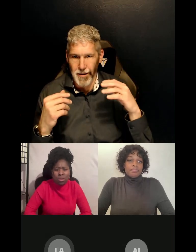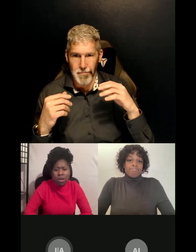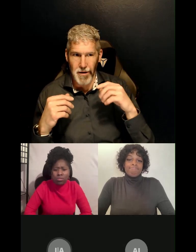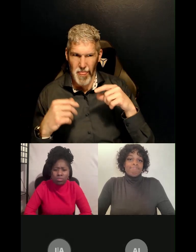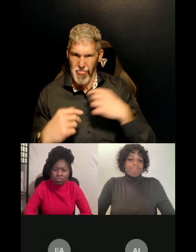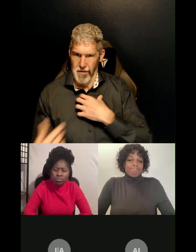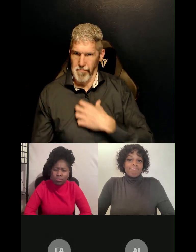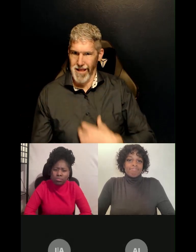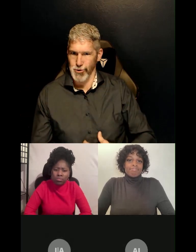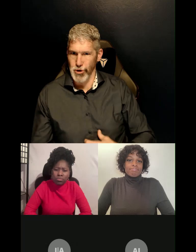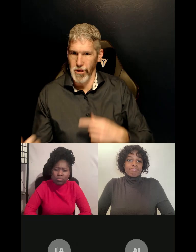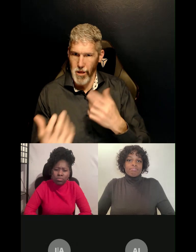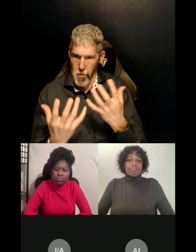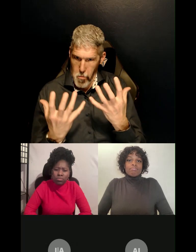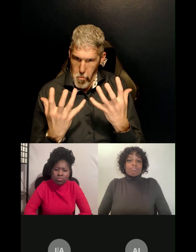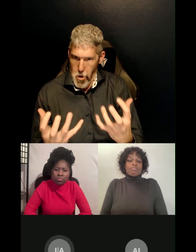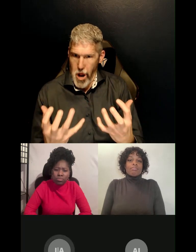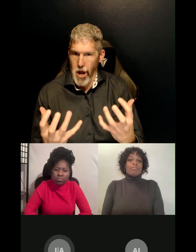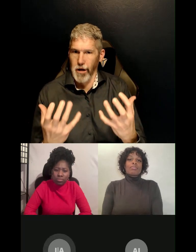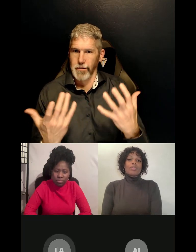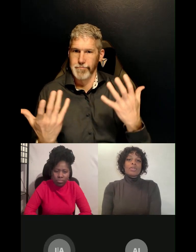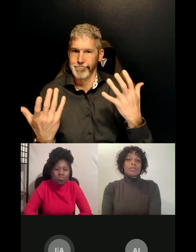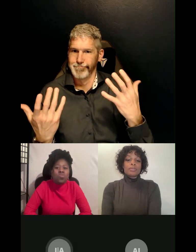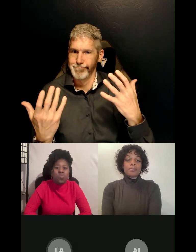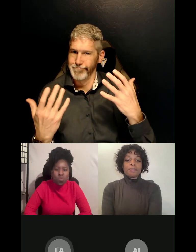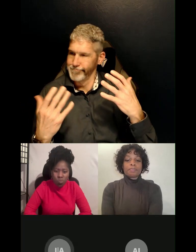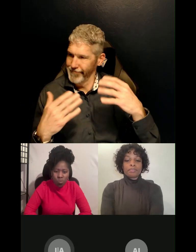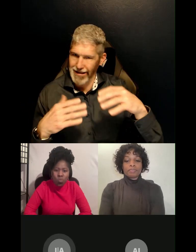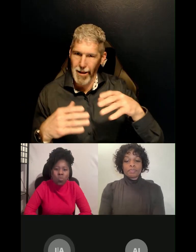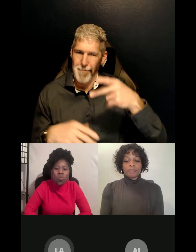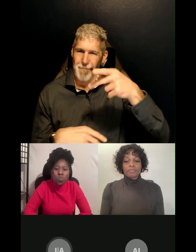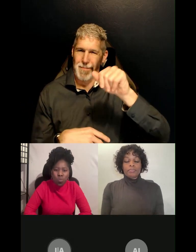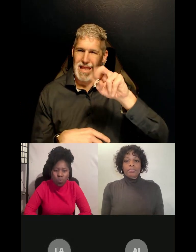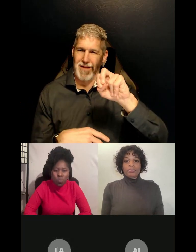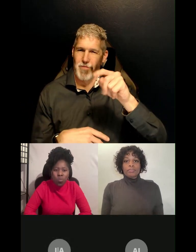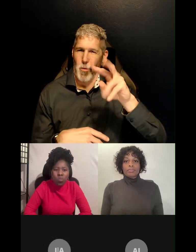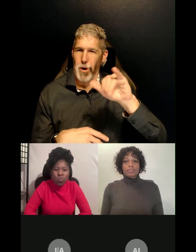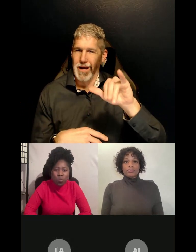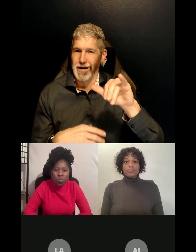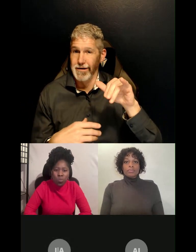not easy, but the passion and the desire,